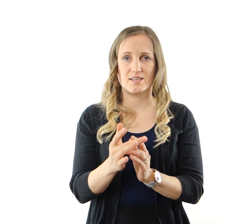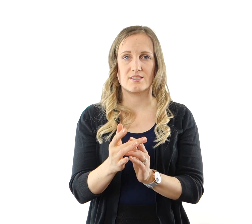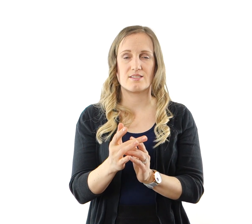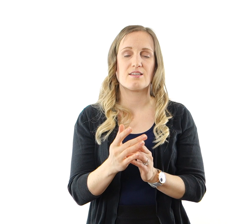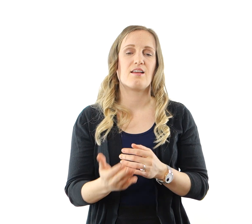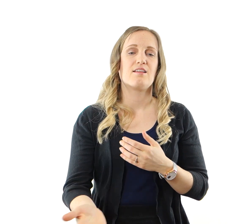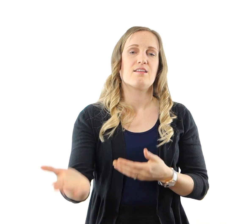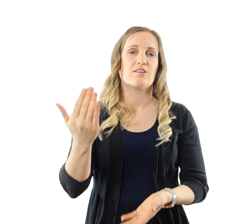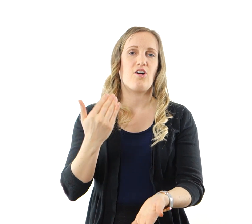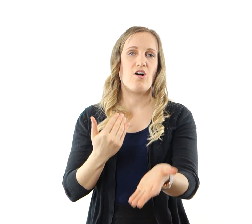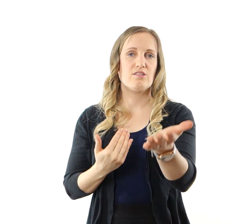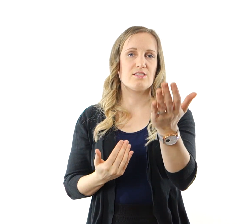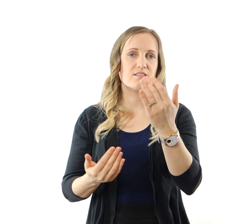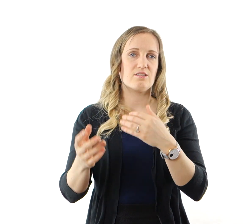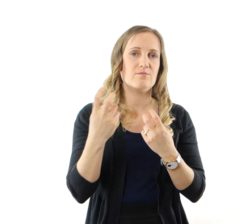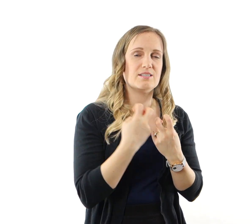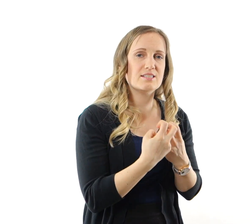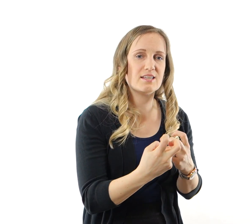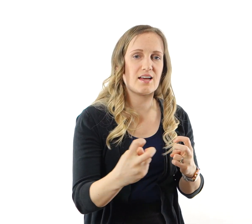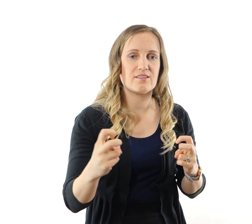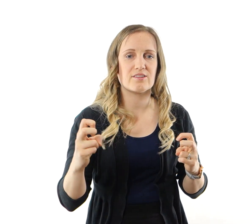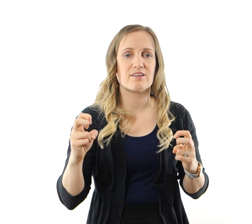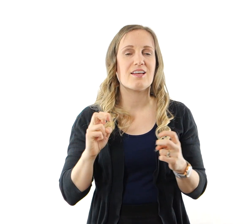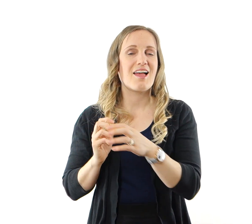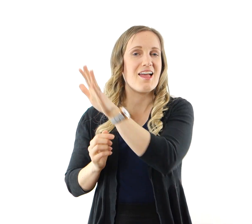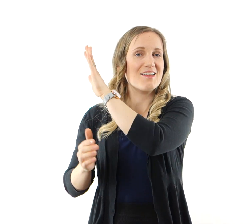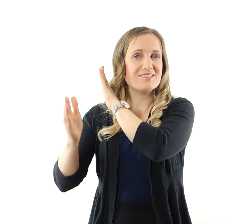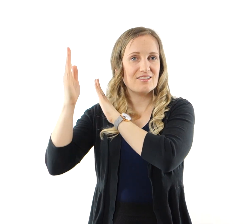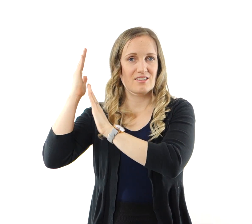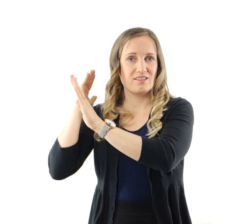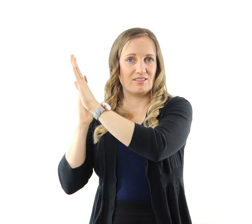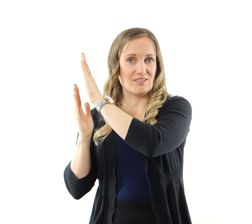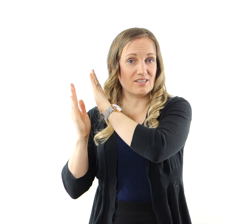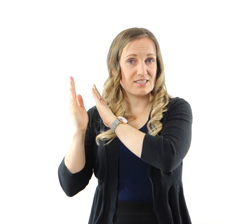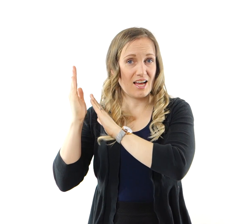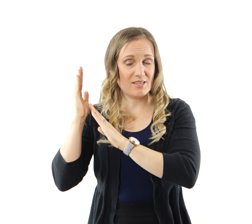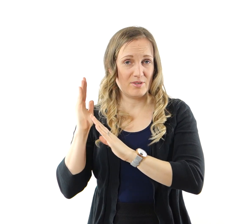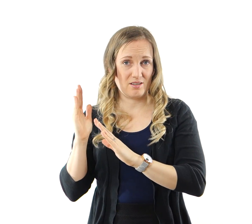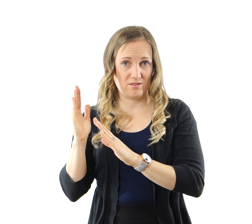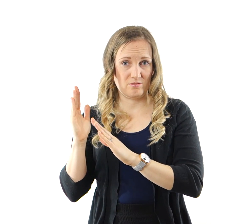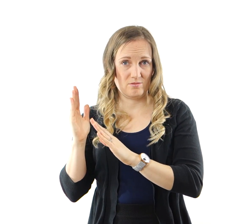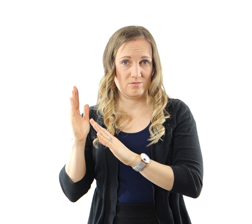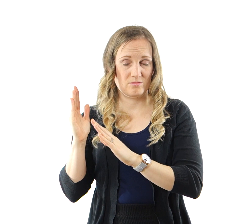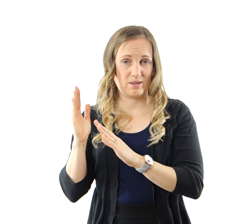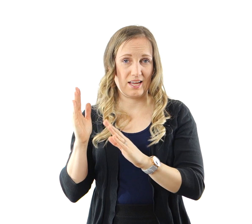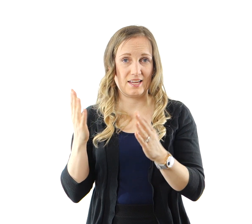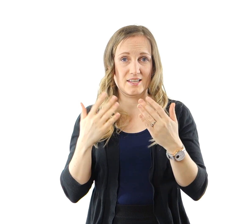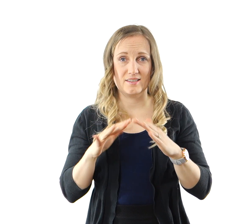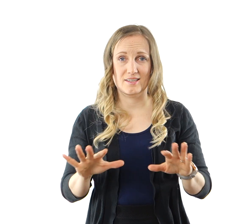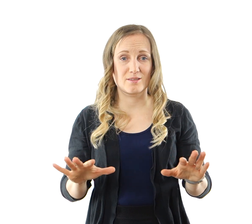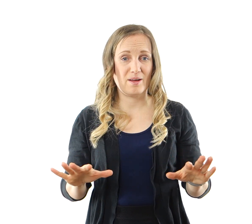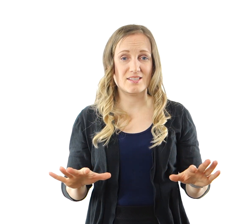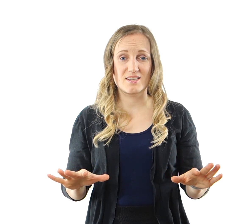Jesus, calls his little one to gather. And a long time ago, okay, in the past